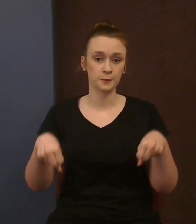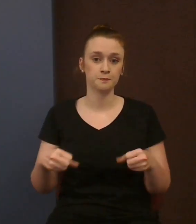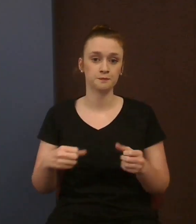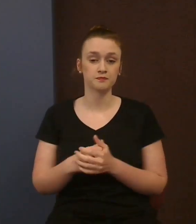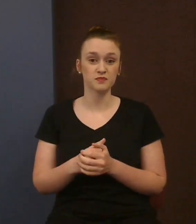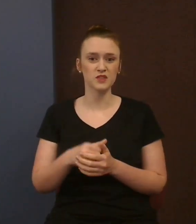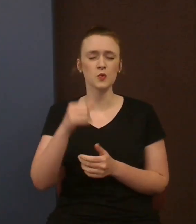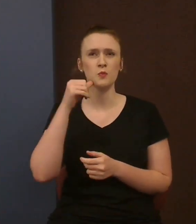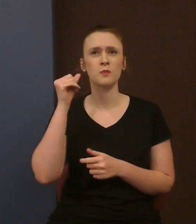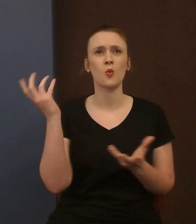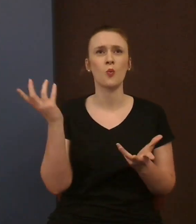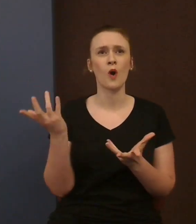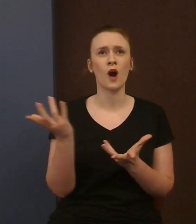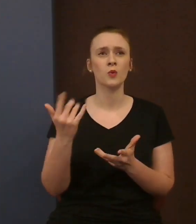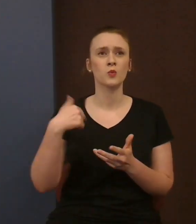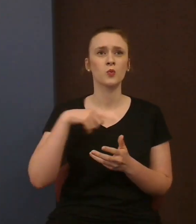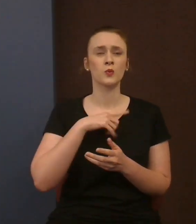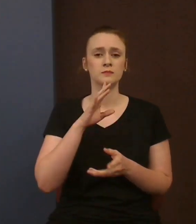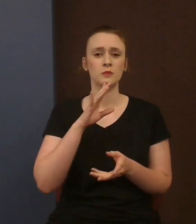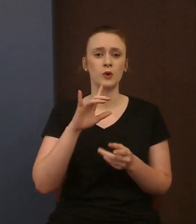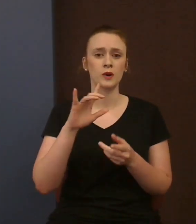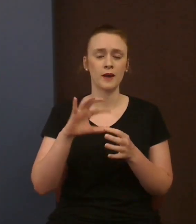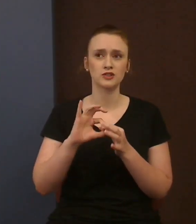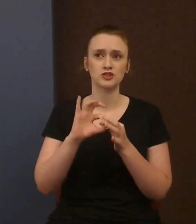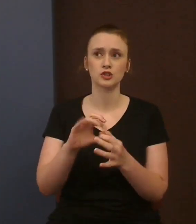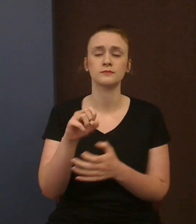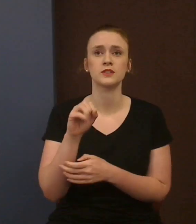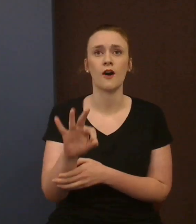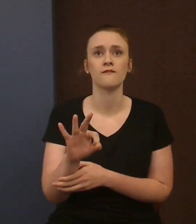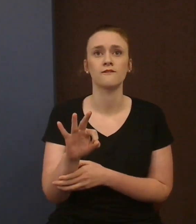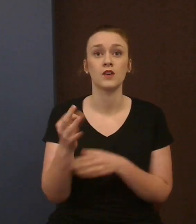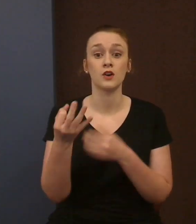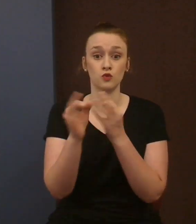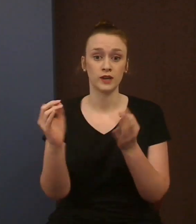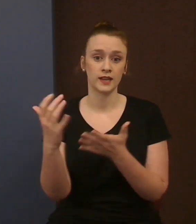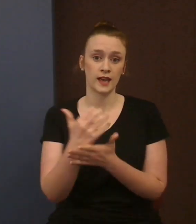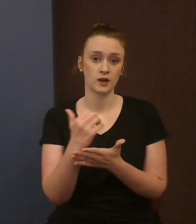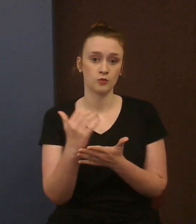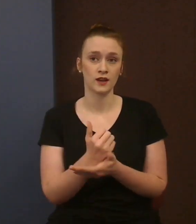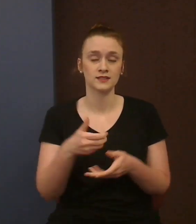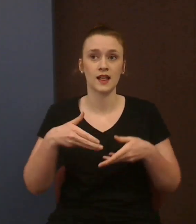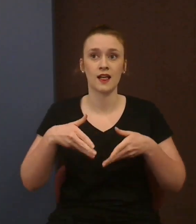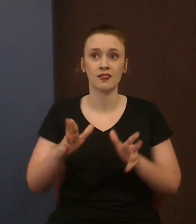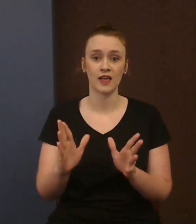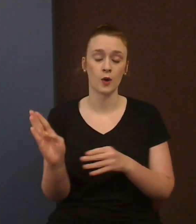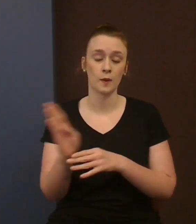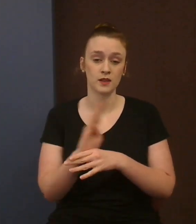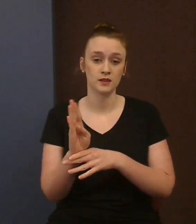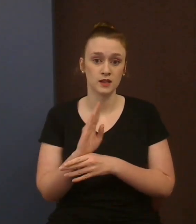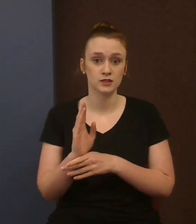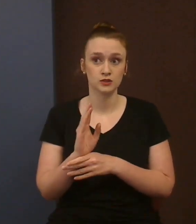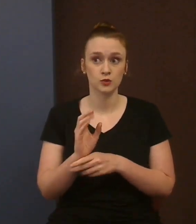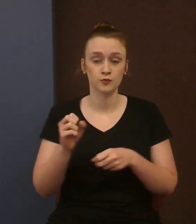Remember what we spoke about yesterday in terms of free enterprise allowing businesses to operate freely